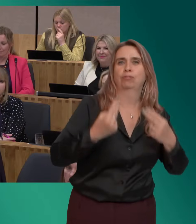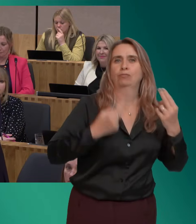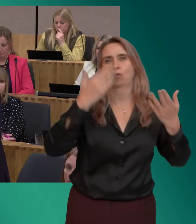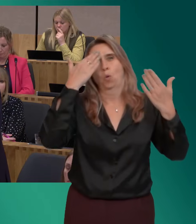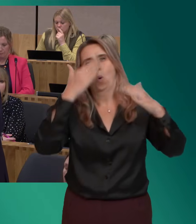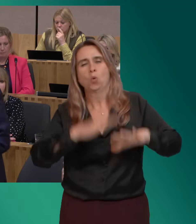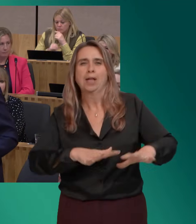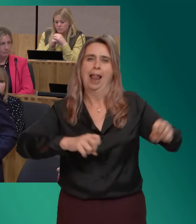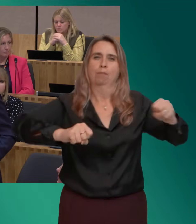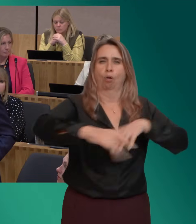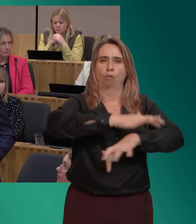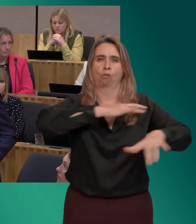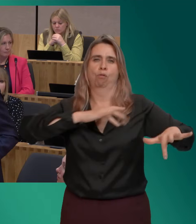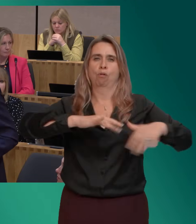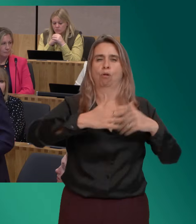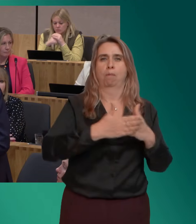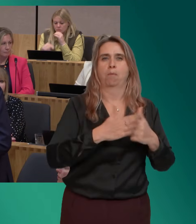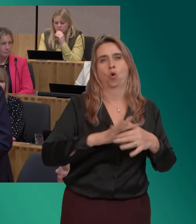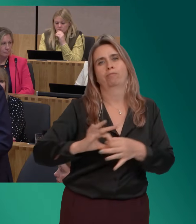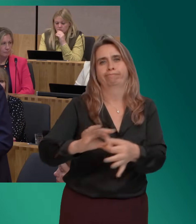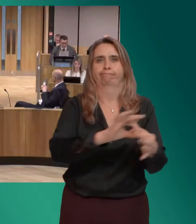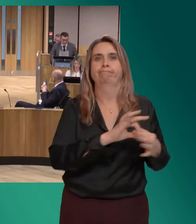collaboration with businesses and communities.